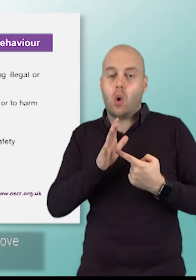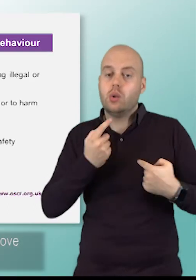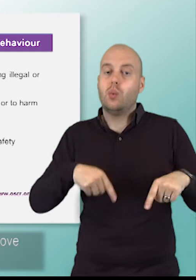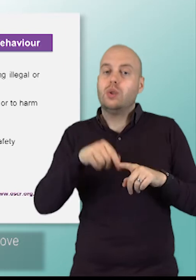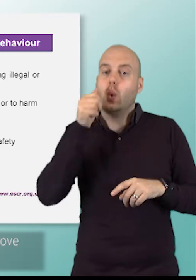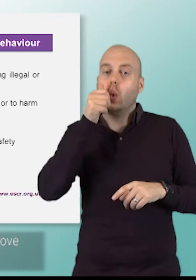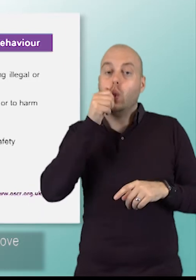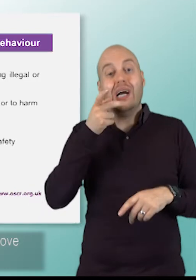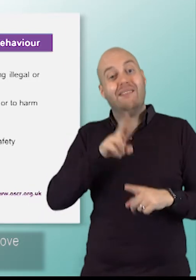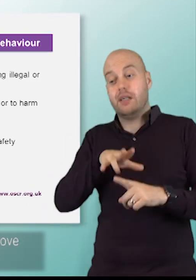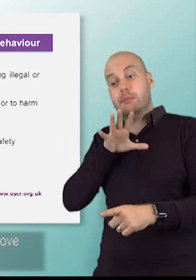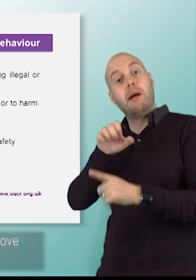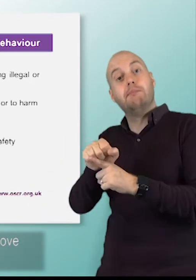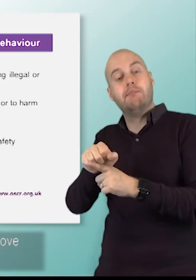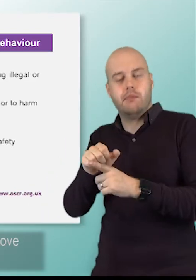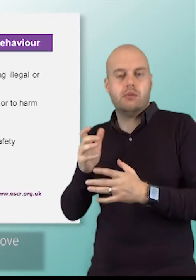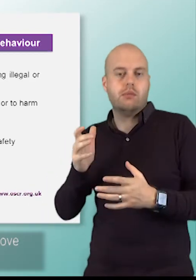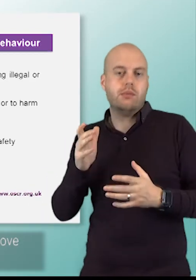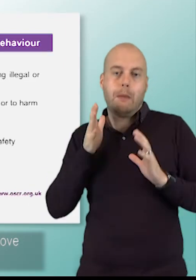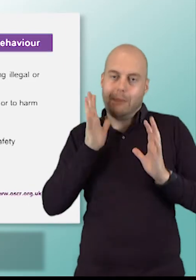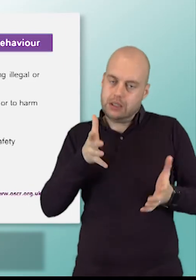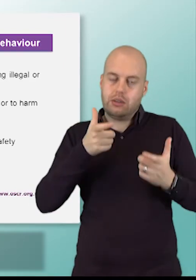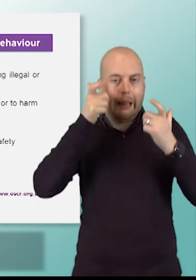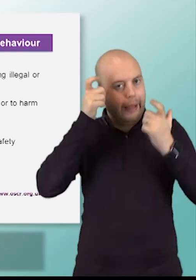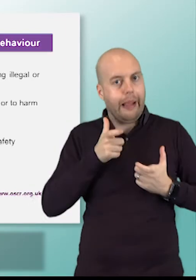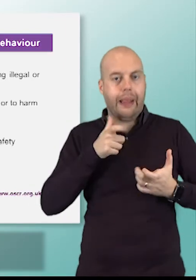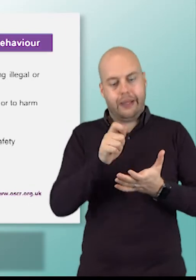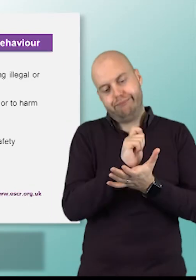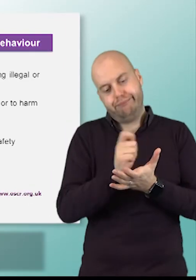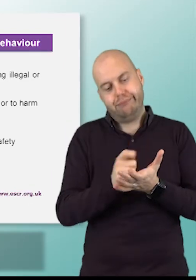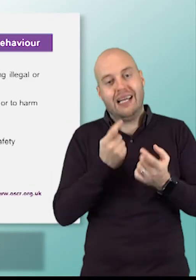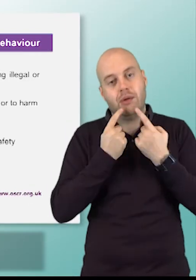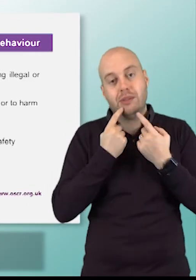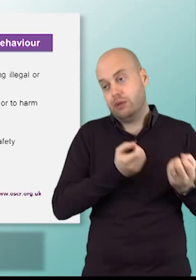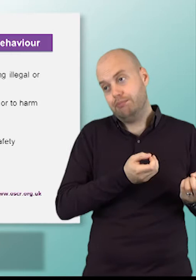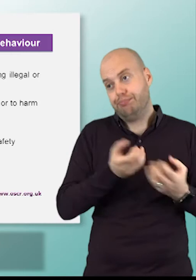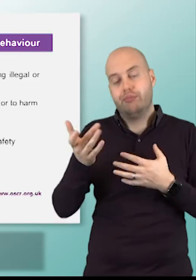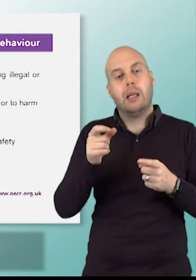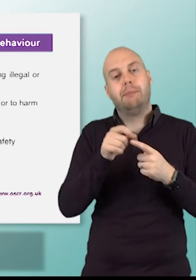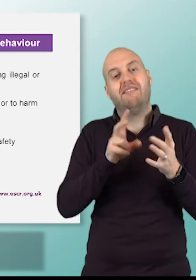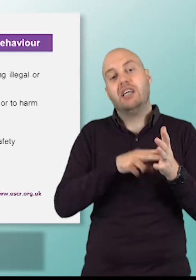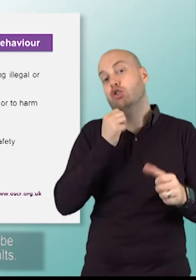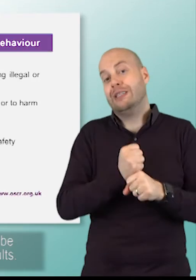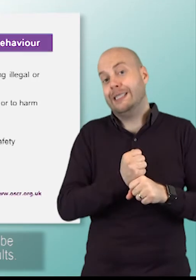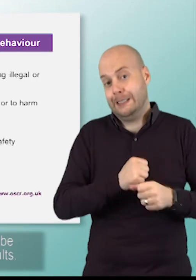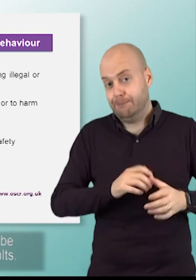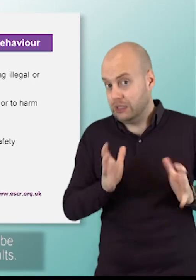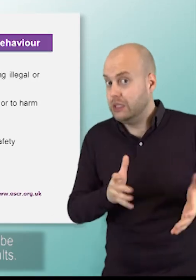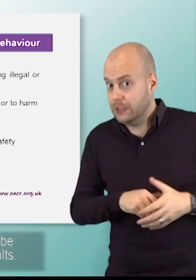permanently remove them, then, as we say, you are legally required to pass on the information to the PVG system.